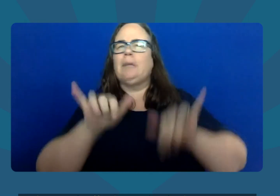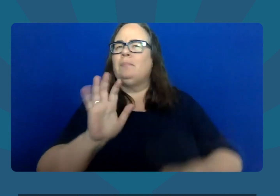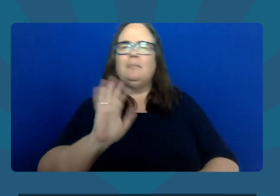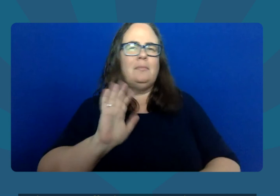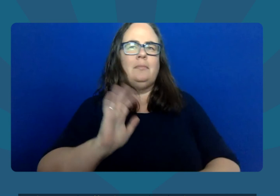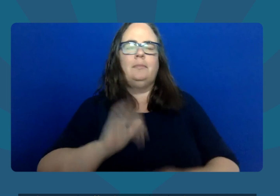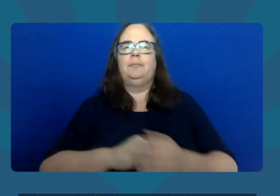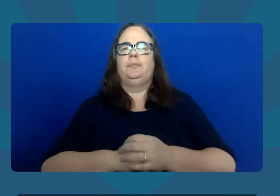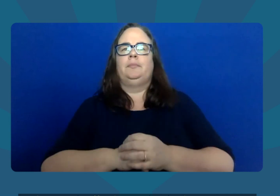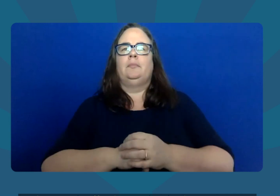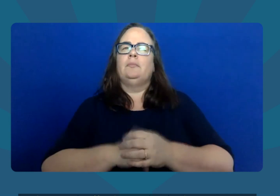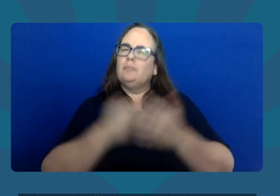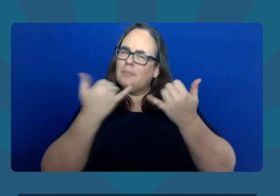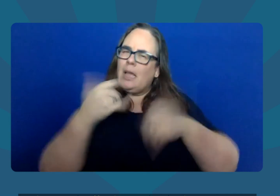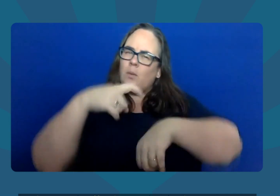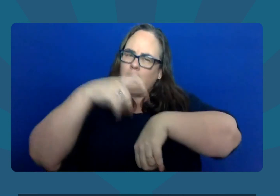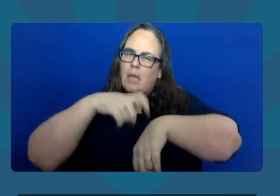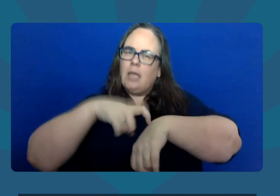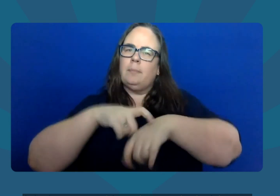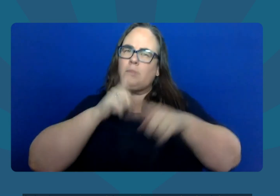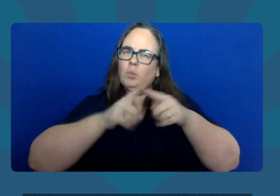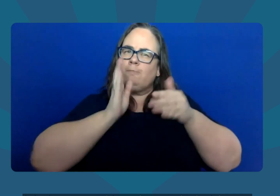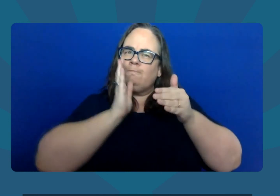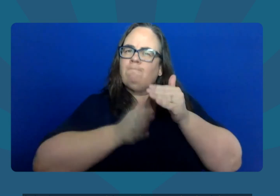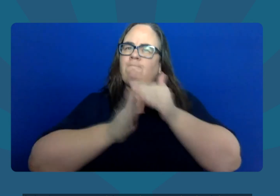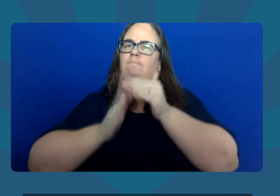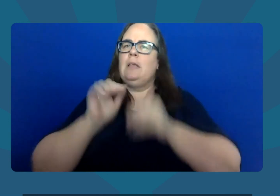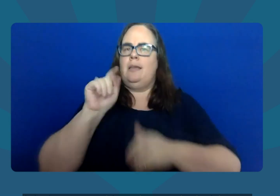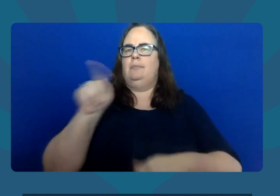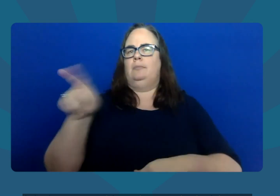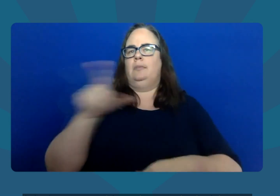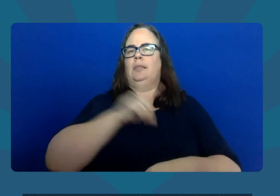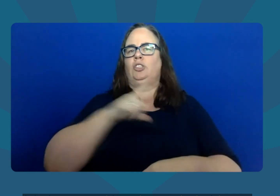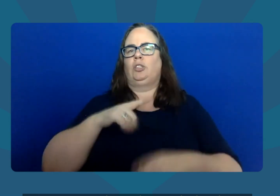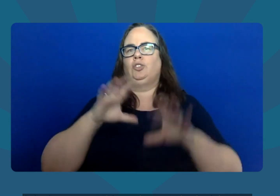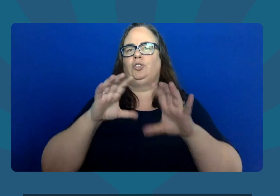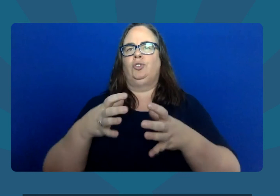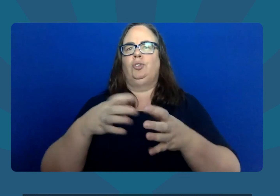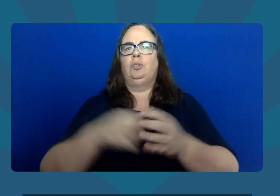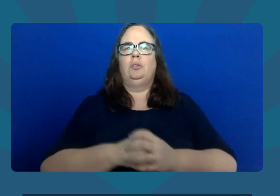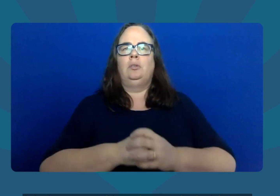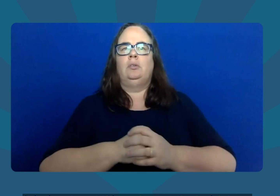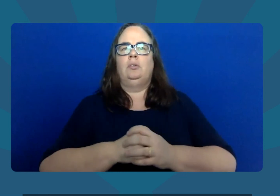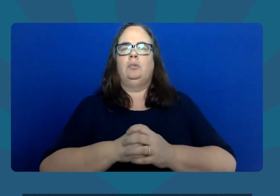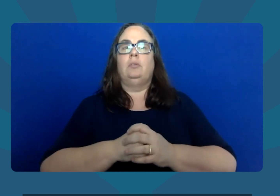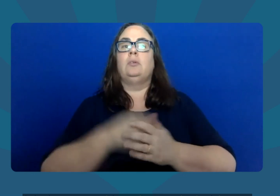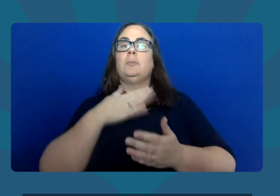maintain the status quo. It is time to get things done at the